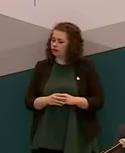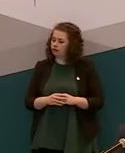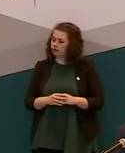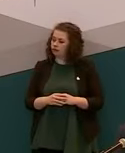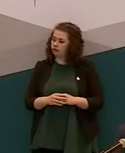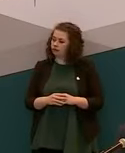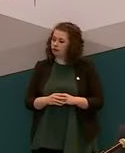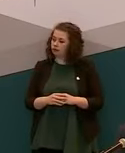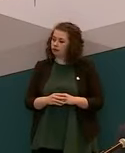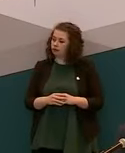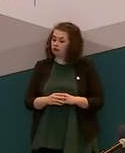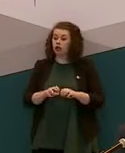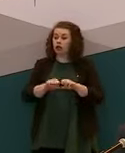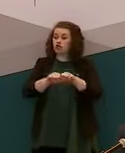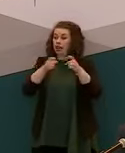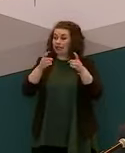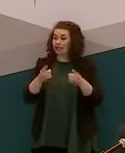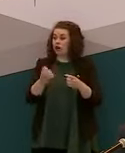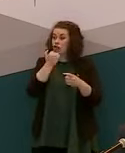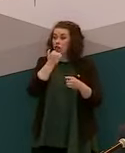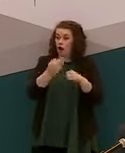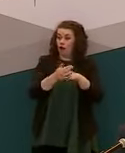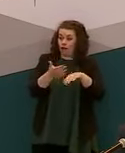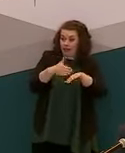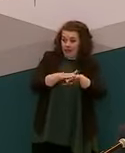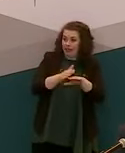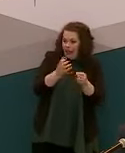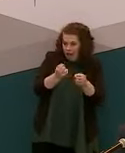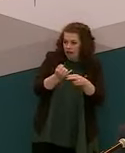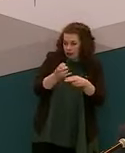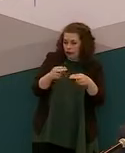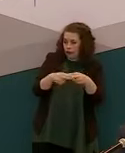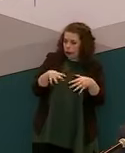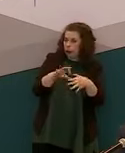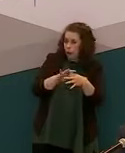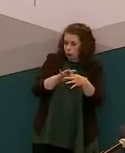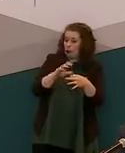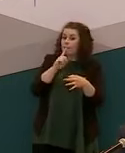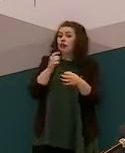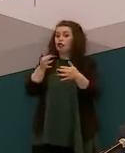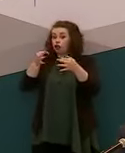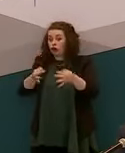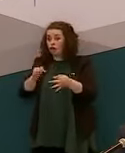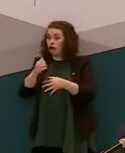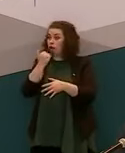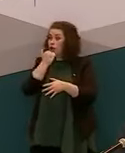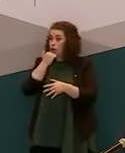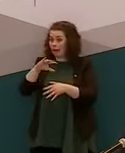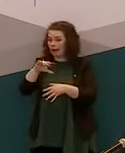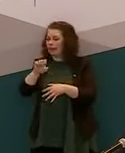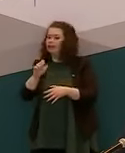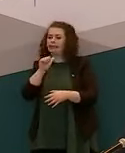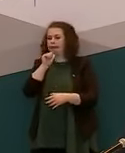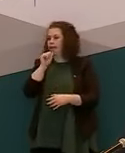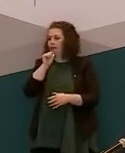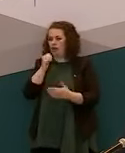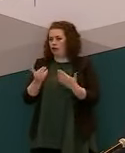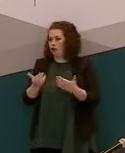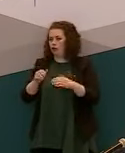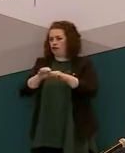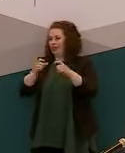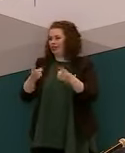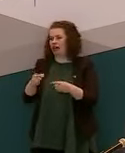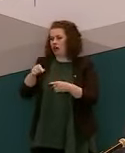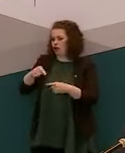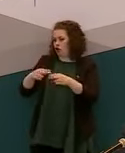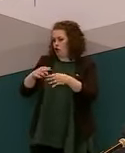We've the breakdown of the number of deaths from nursing home settings, but the total number of cases, we don't have a breakdown on those from